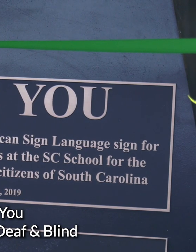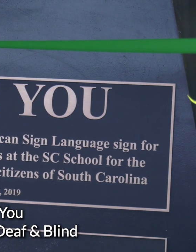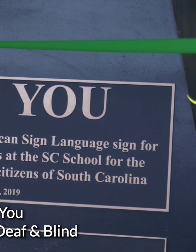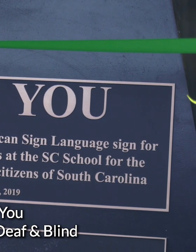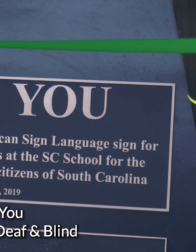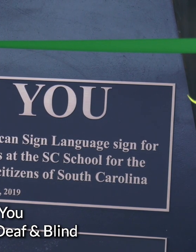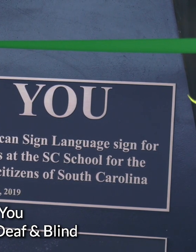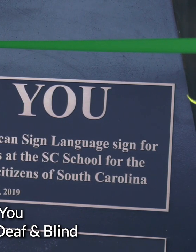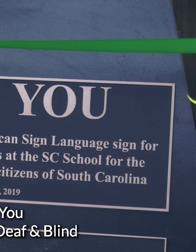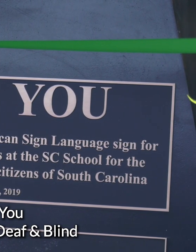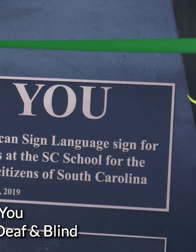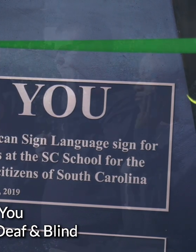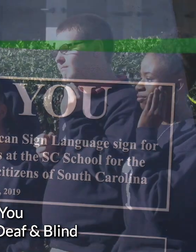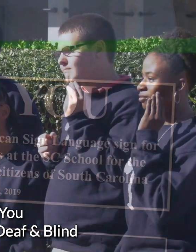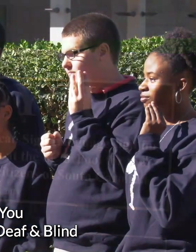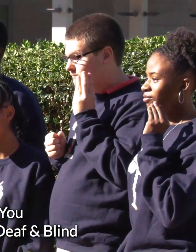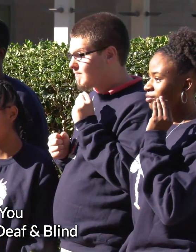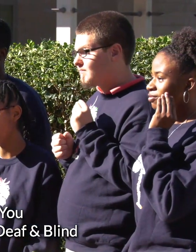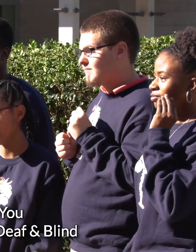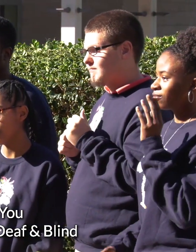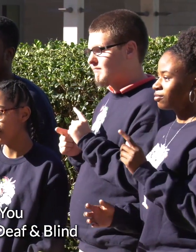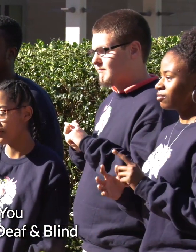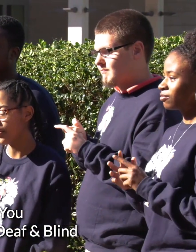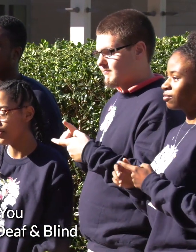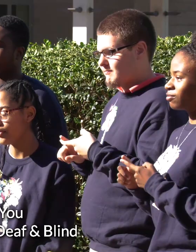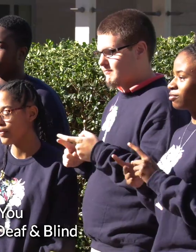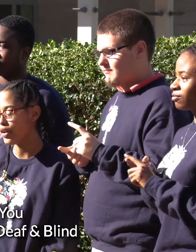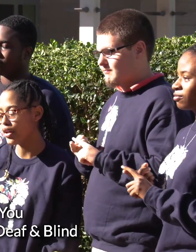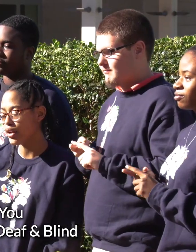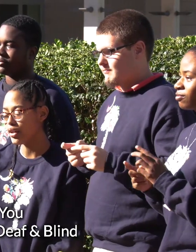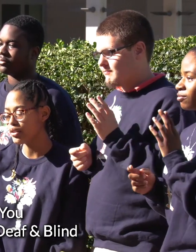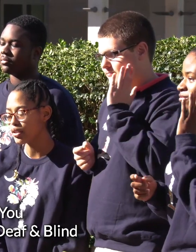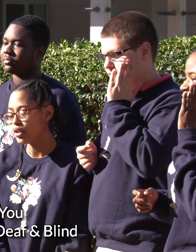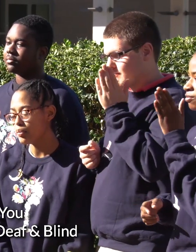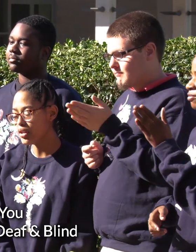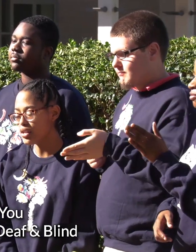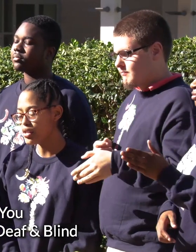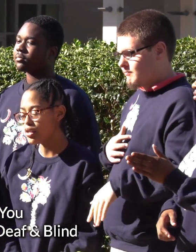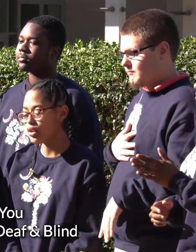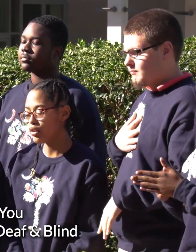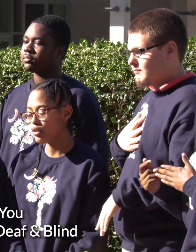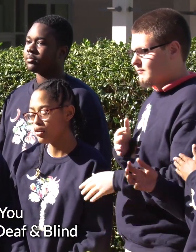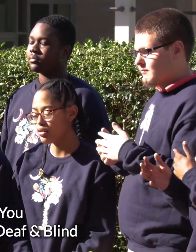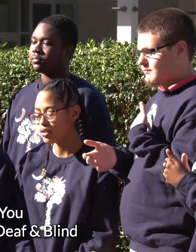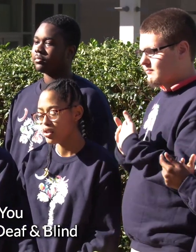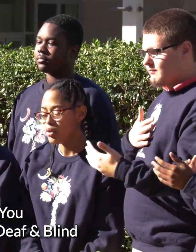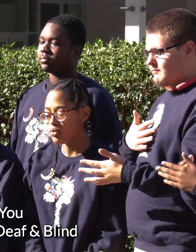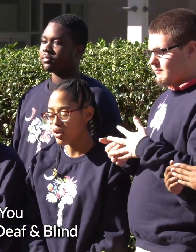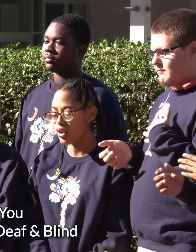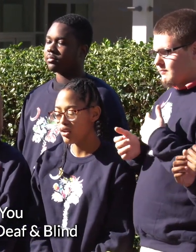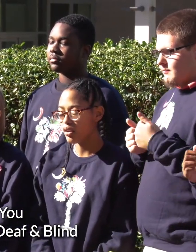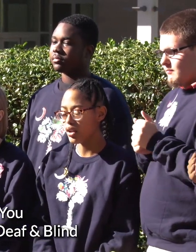good and faithful friends be yours wherever